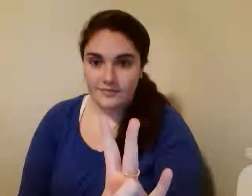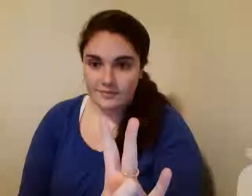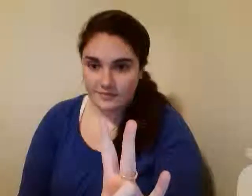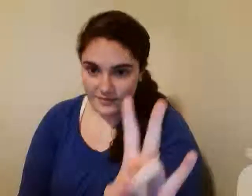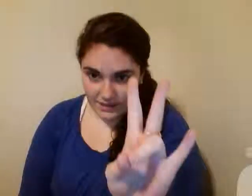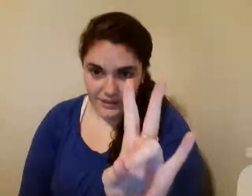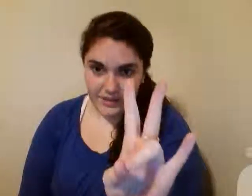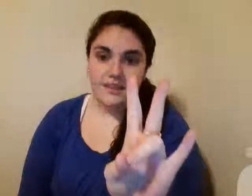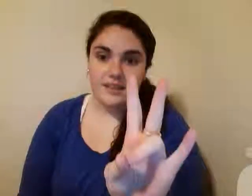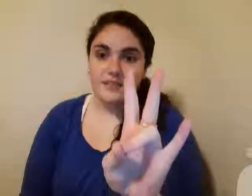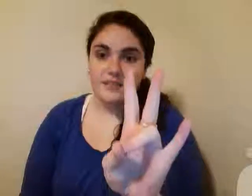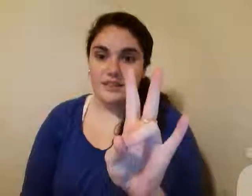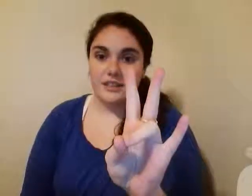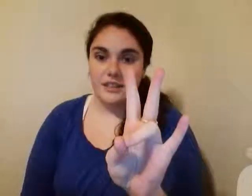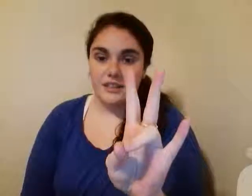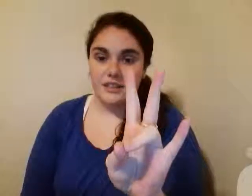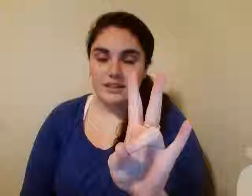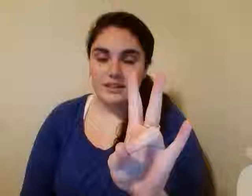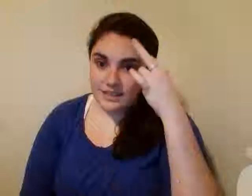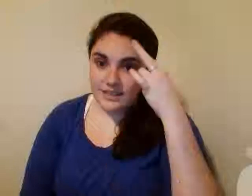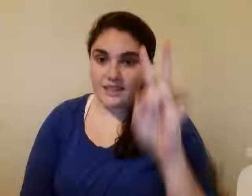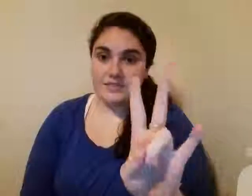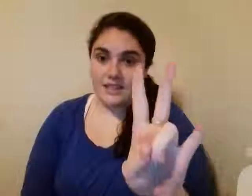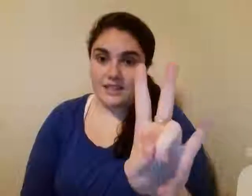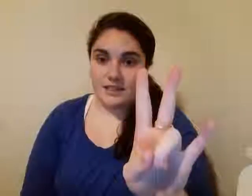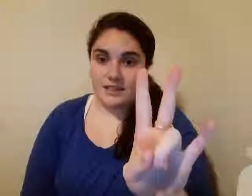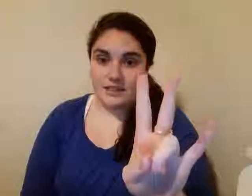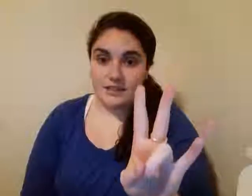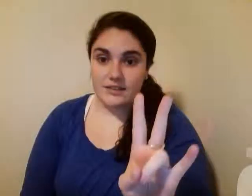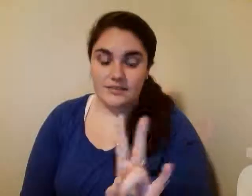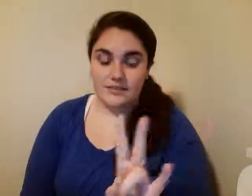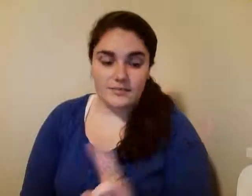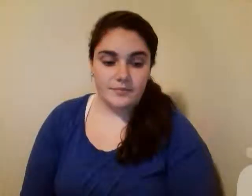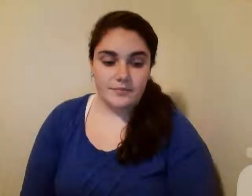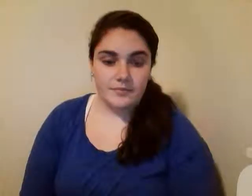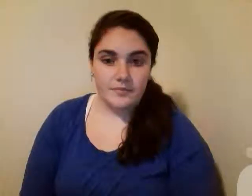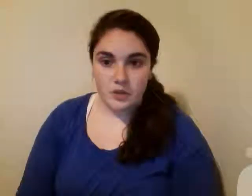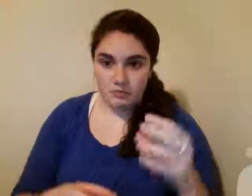and 7 cents. 7 cents. Would you put those back in the bag for me, please? So,